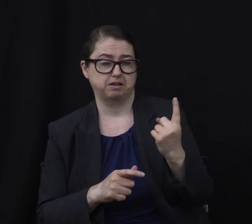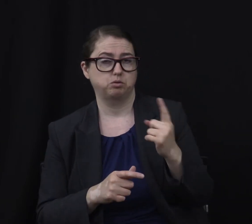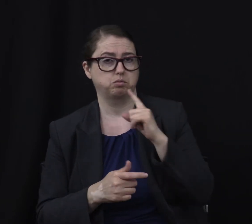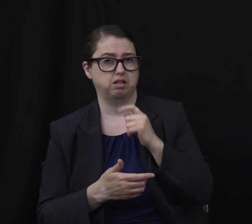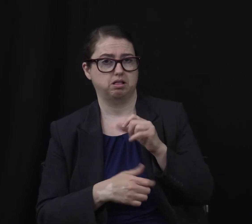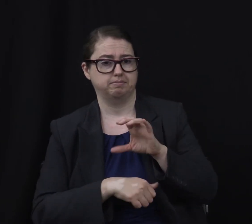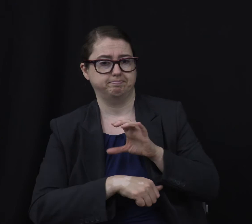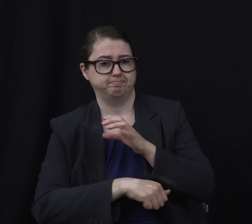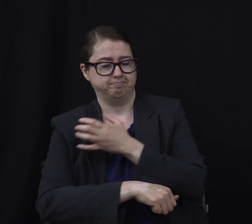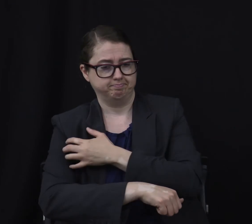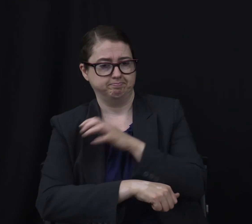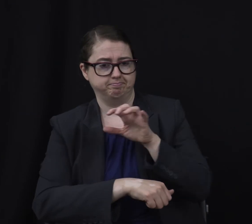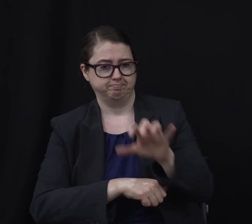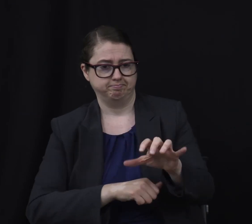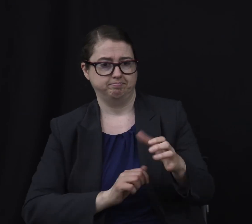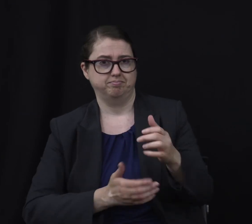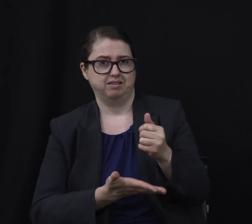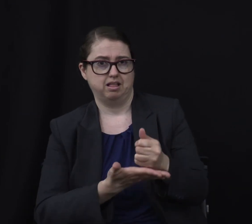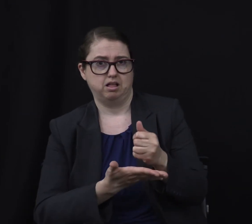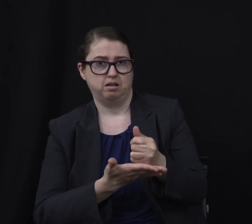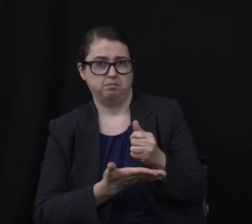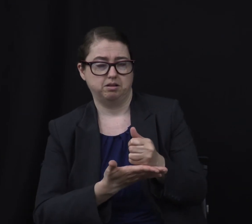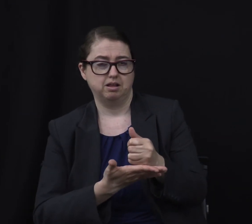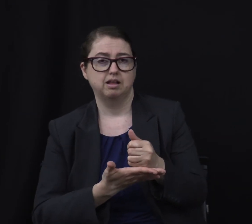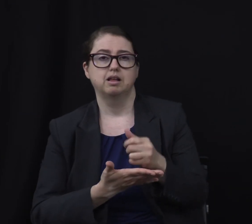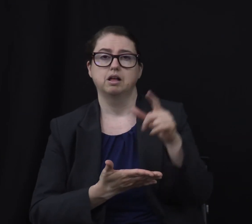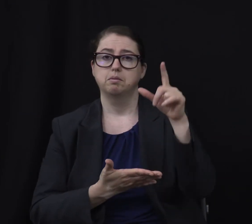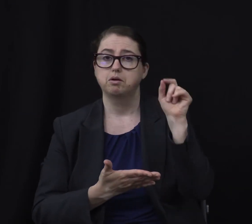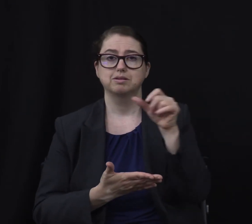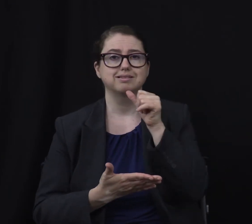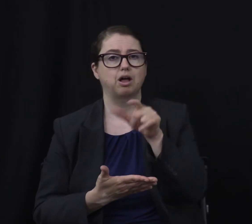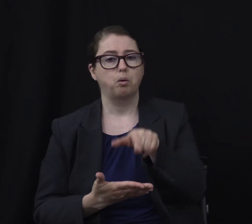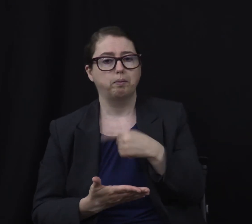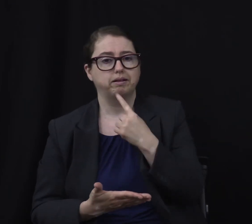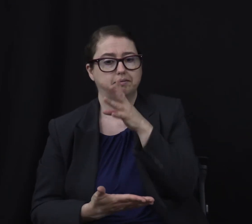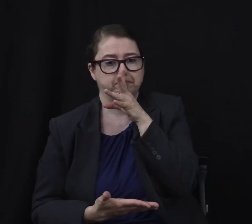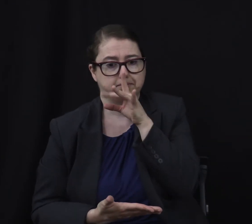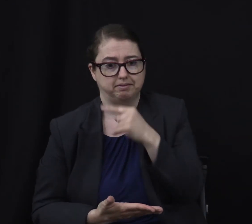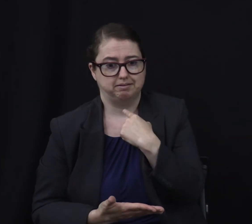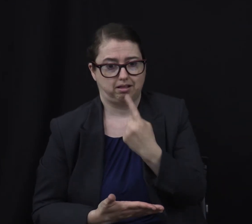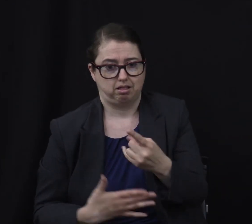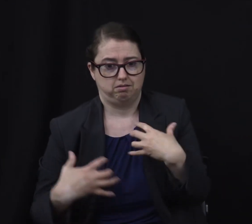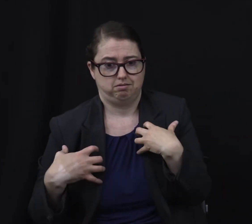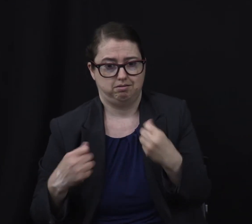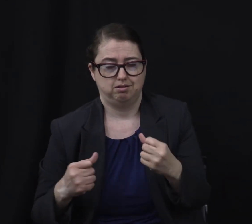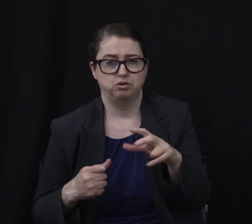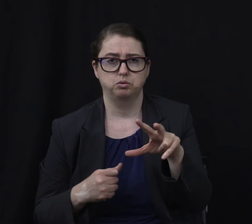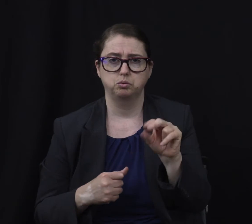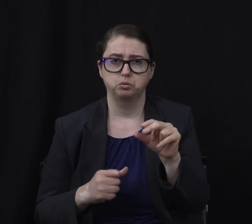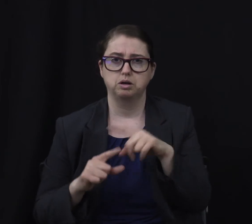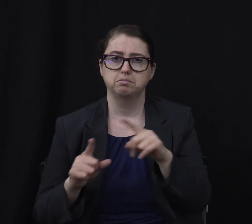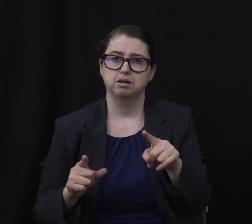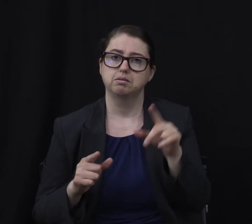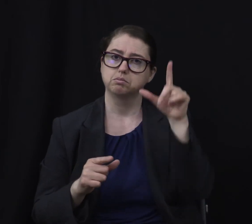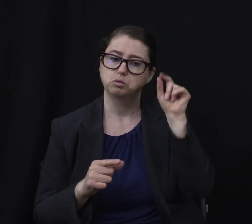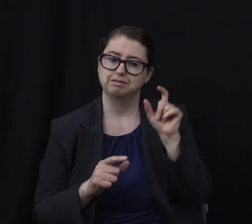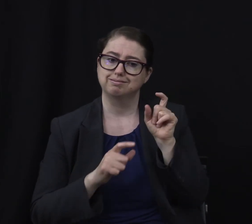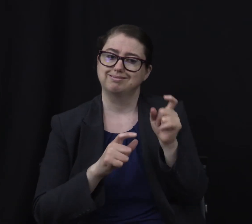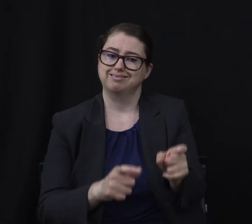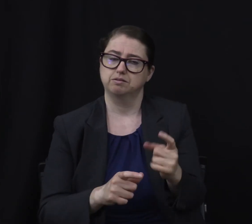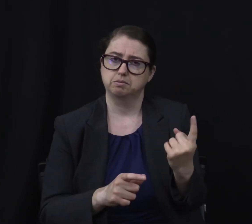to be courageous. Did you hear what I said? He doesn't just tell him to be courageous. He gives him something. Do you know what that thing